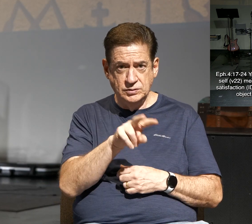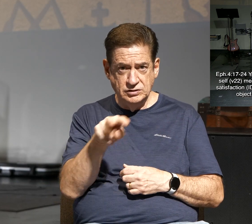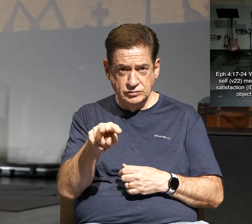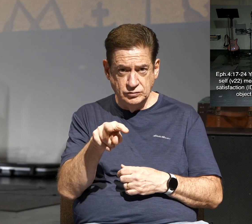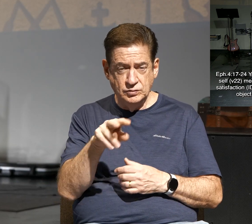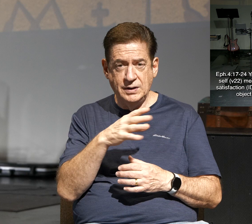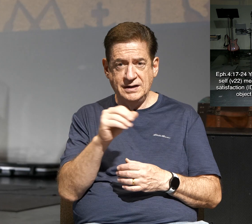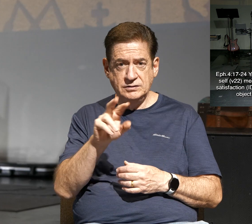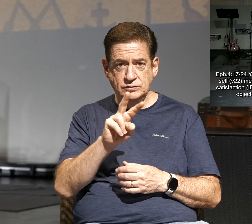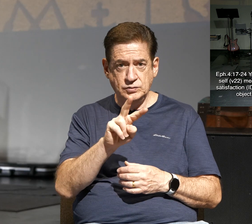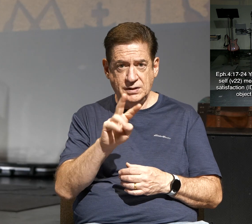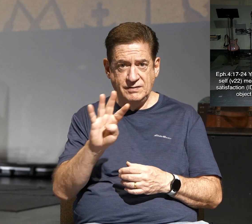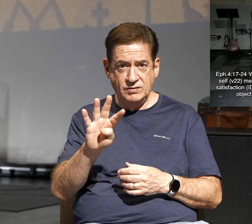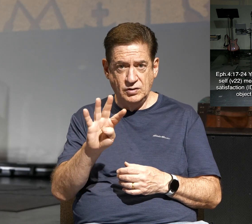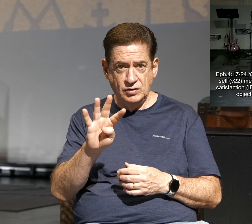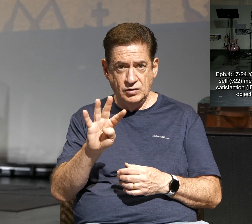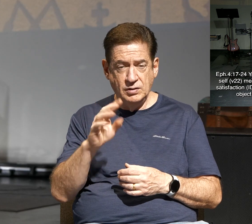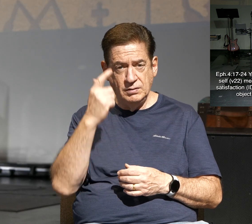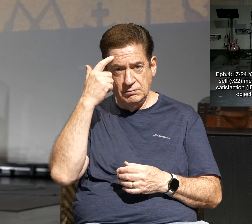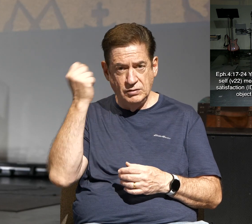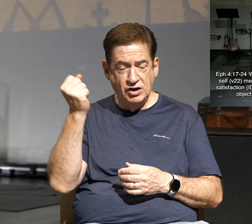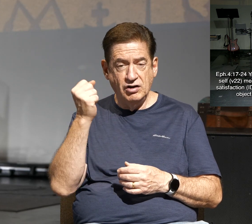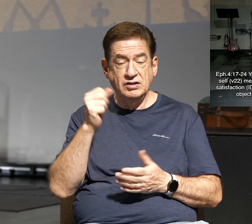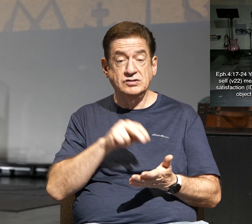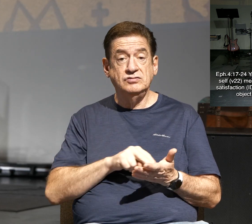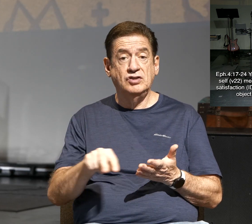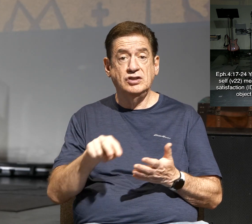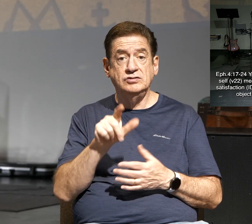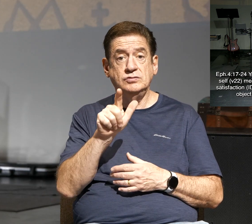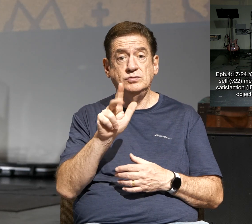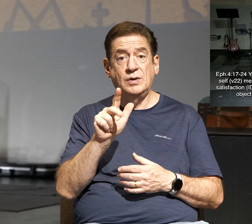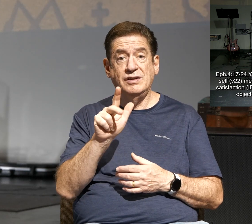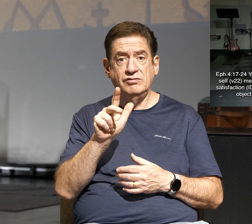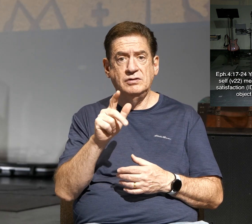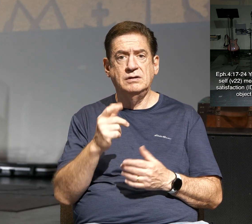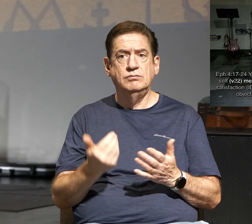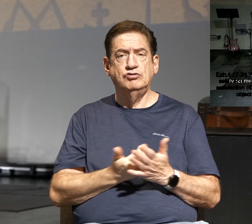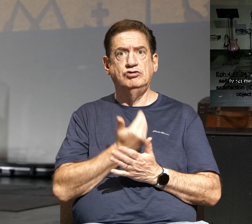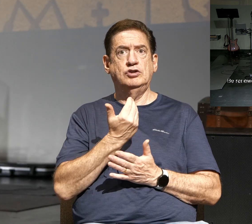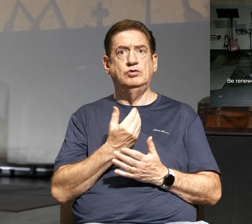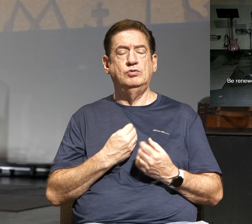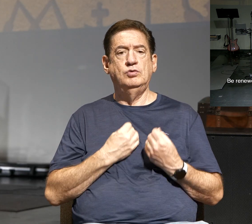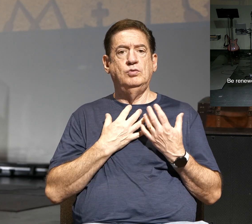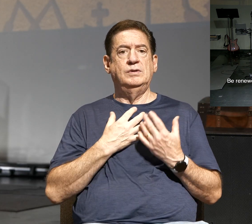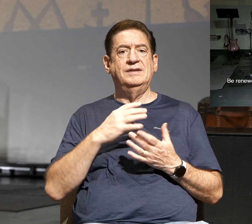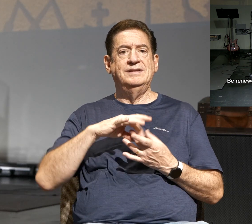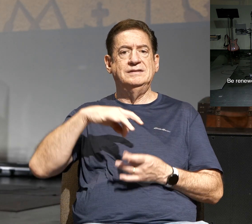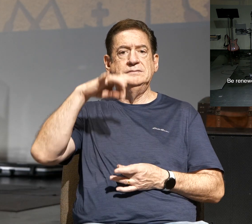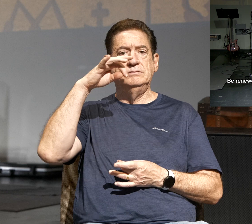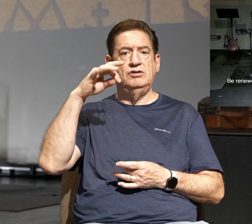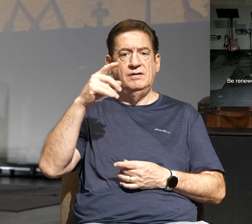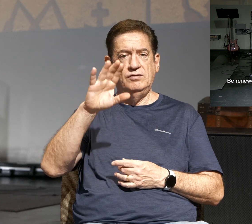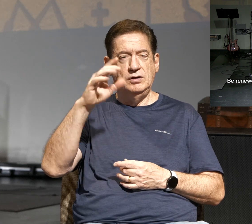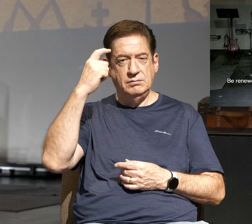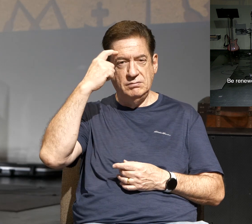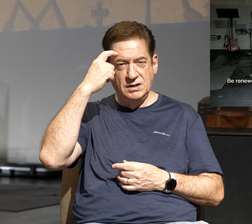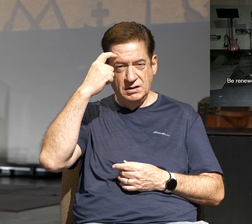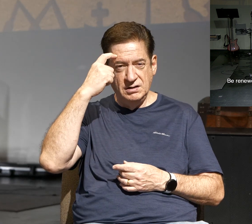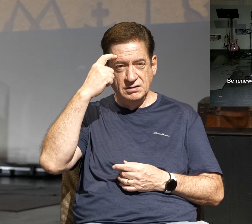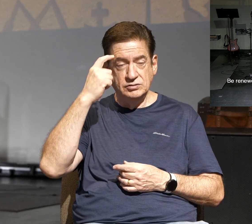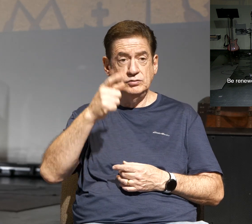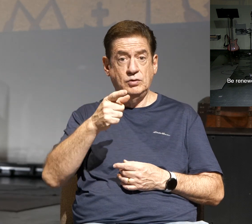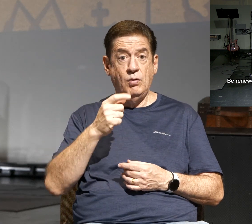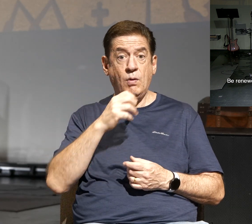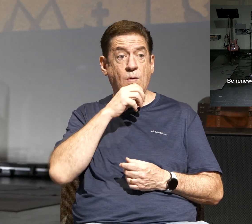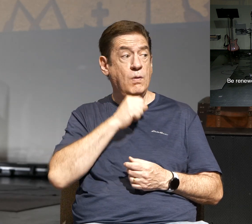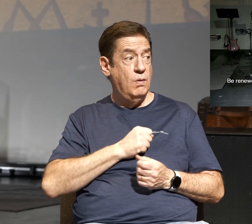and 24. Because verse 23, it says, be renewed in the spirit of your mind. So if you're going to put off